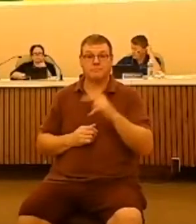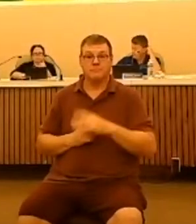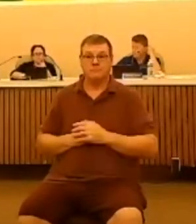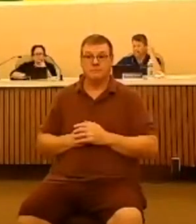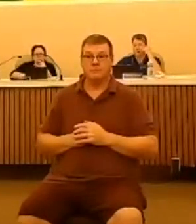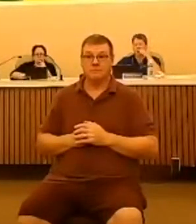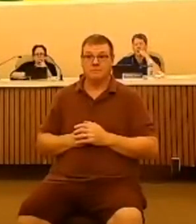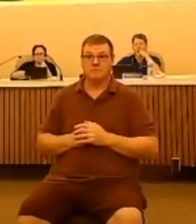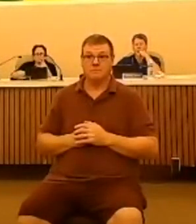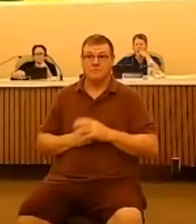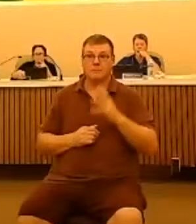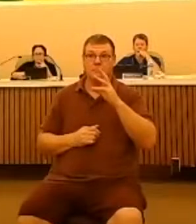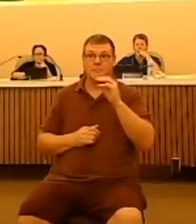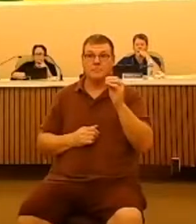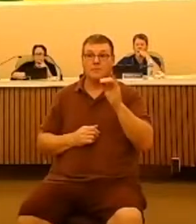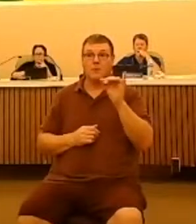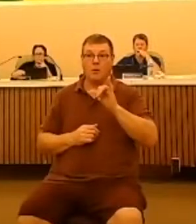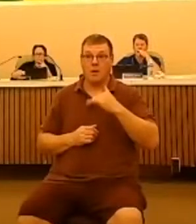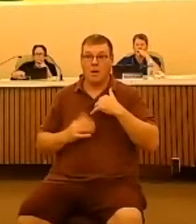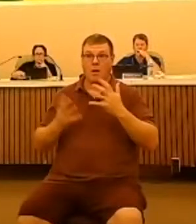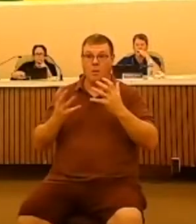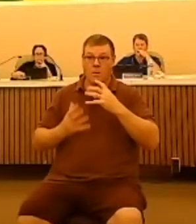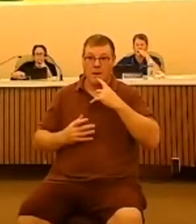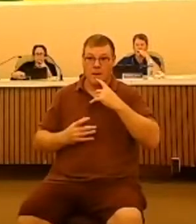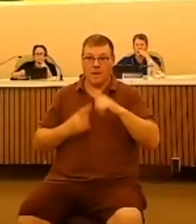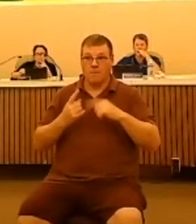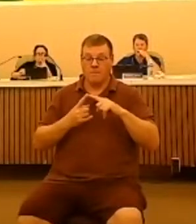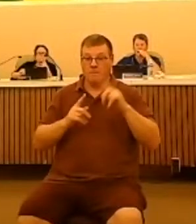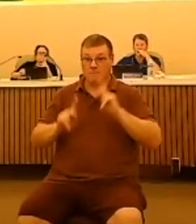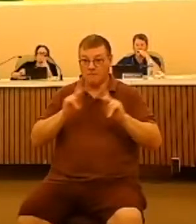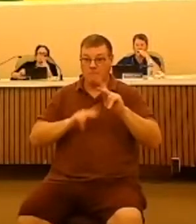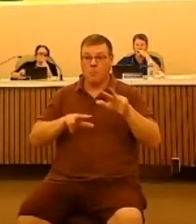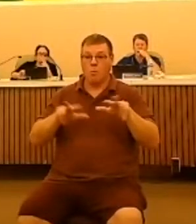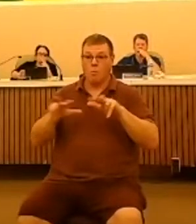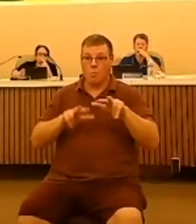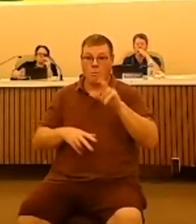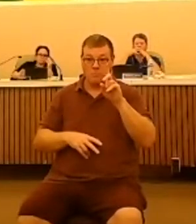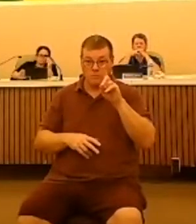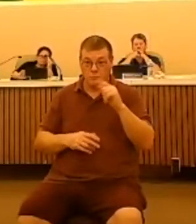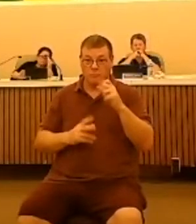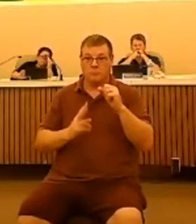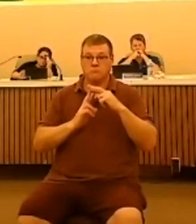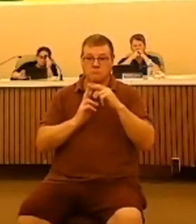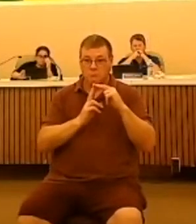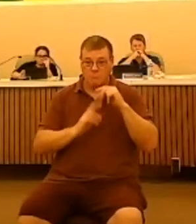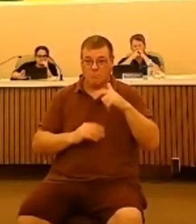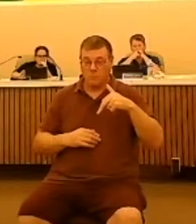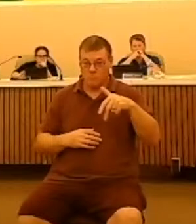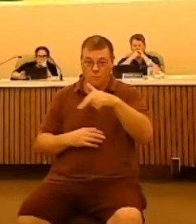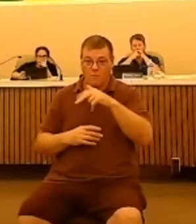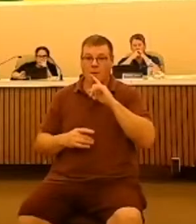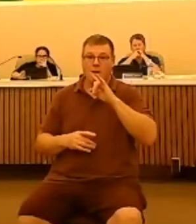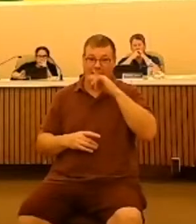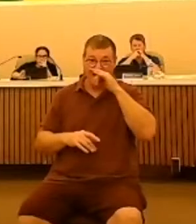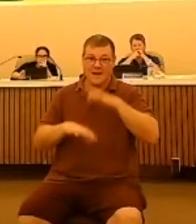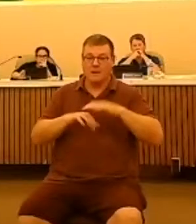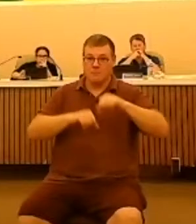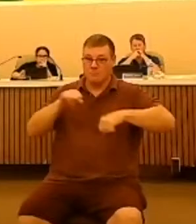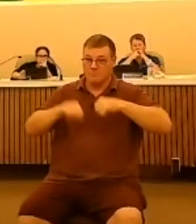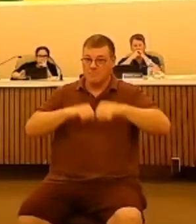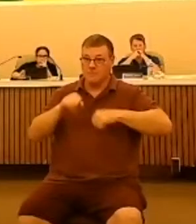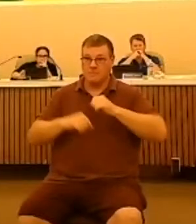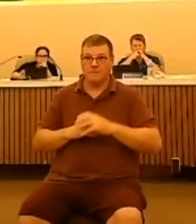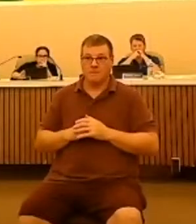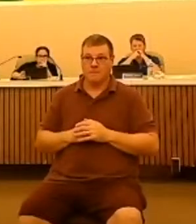But I also want to say, you know, we've talked about people walking their dogs and couples walking. There are kids on bicycles and there are